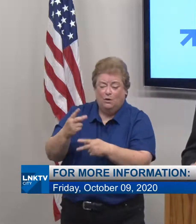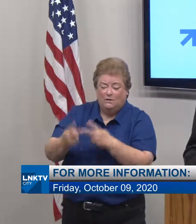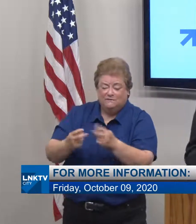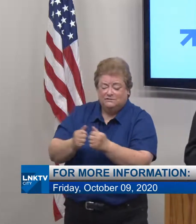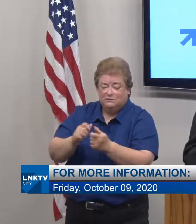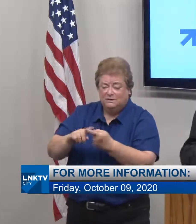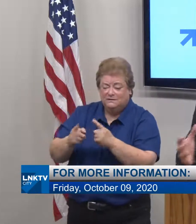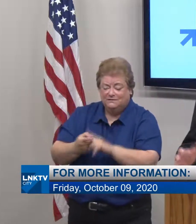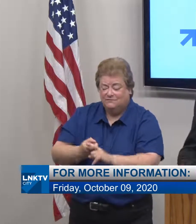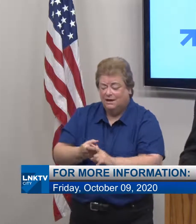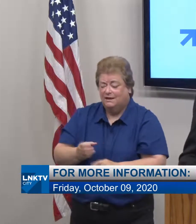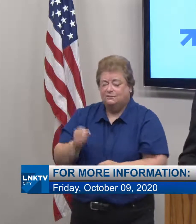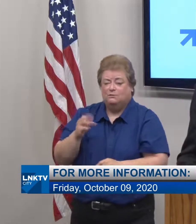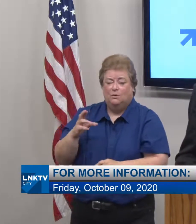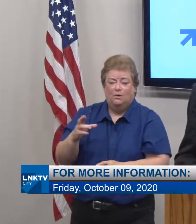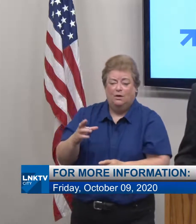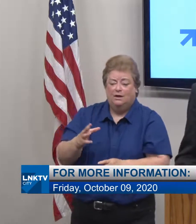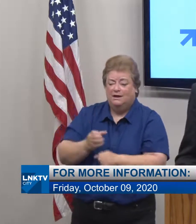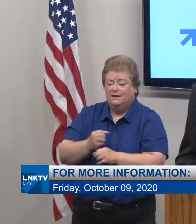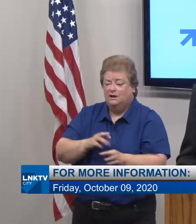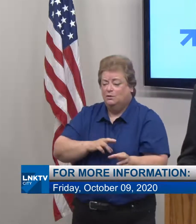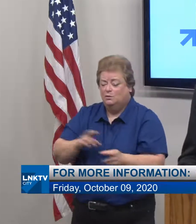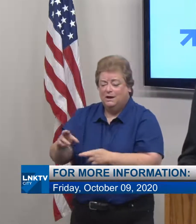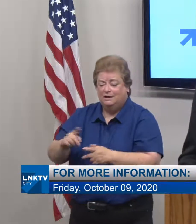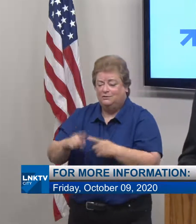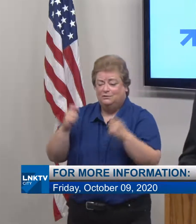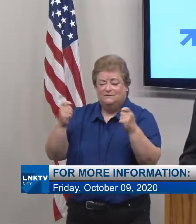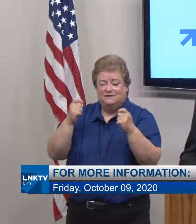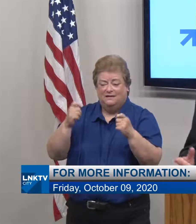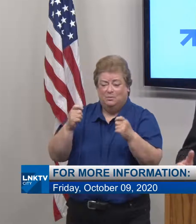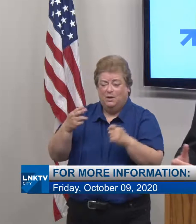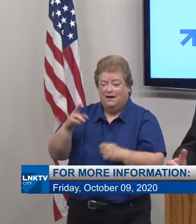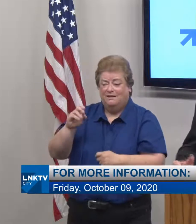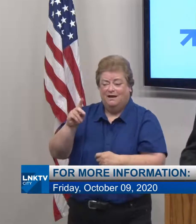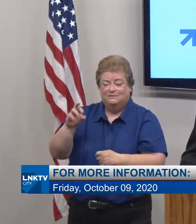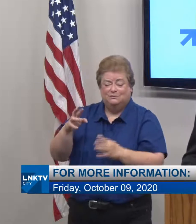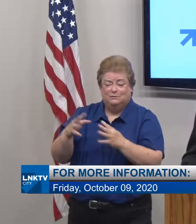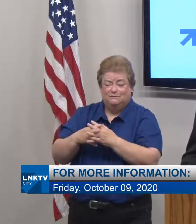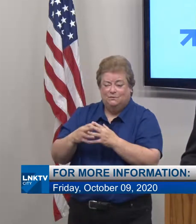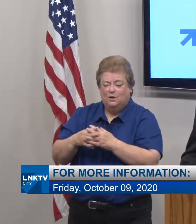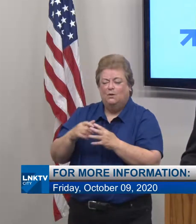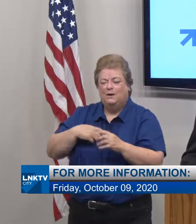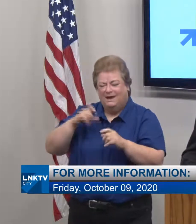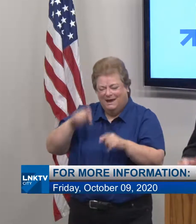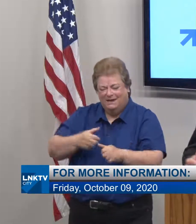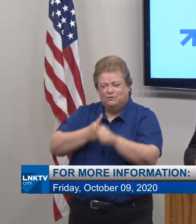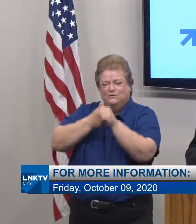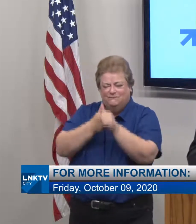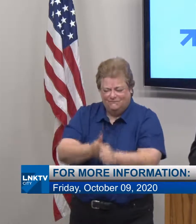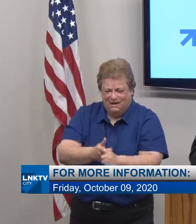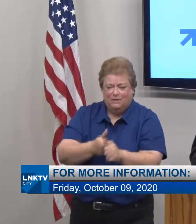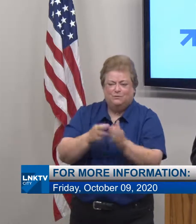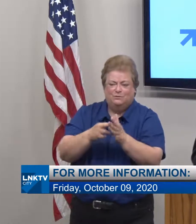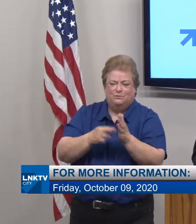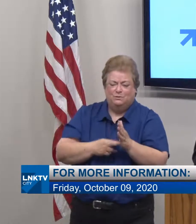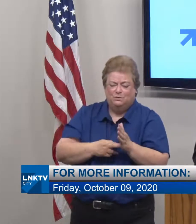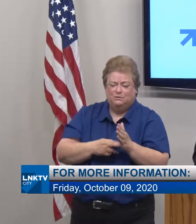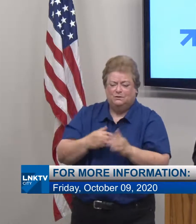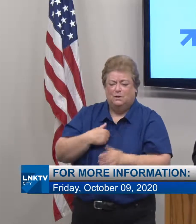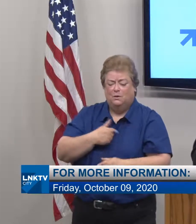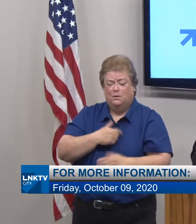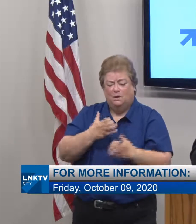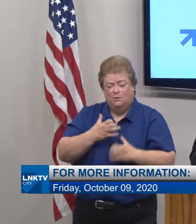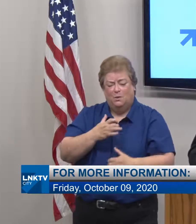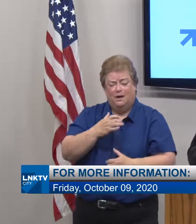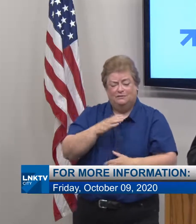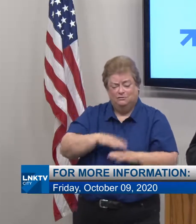if we're getting ready to celebrate Husker football, we have to follow protocols. Because if we want our kids back in school,